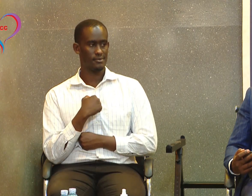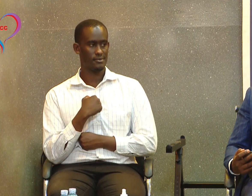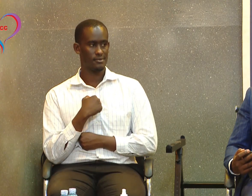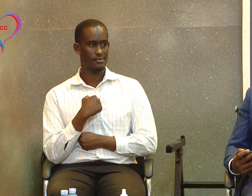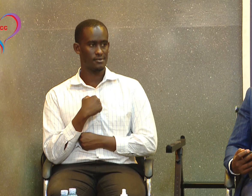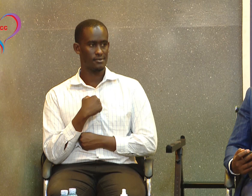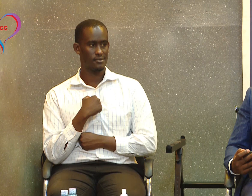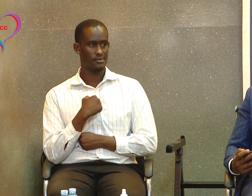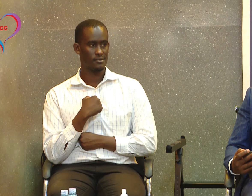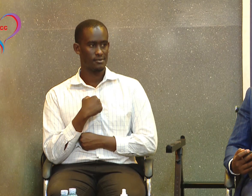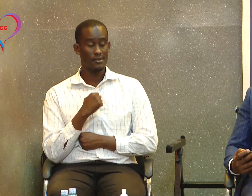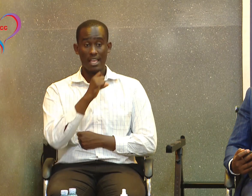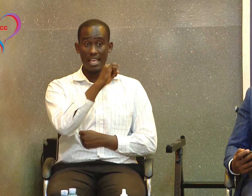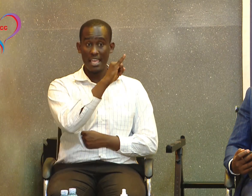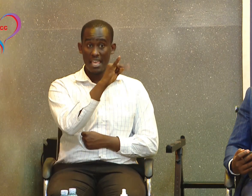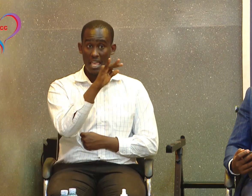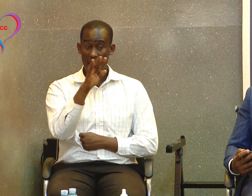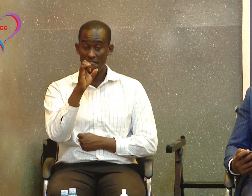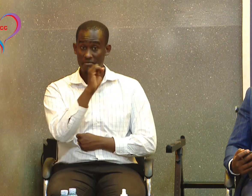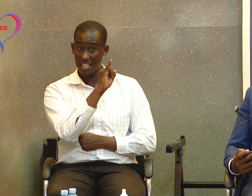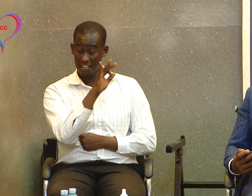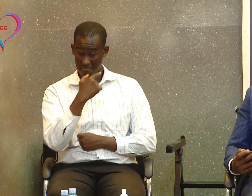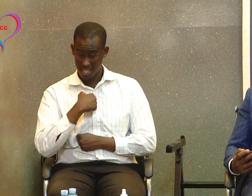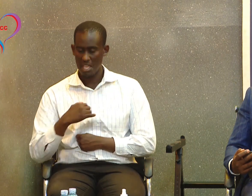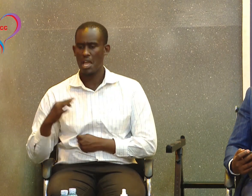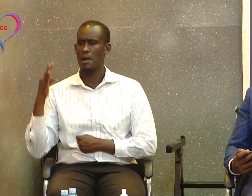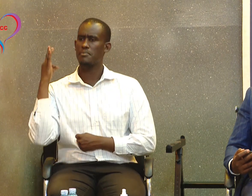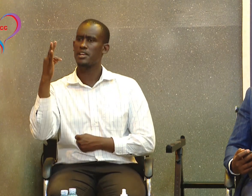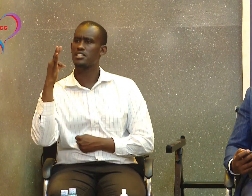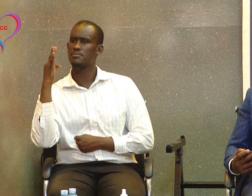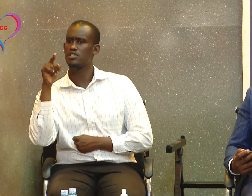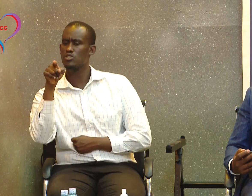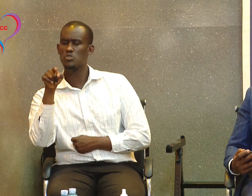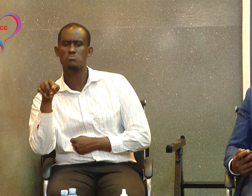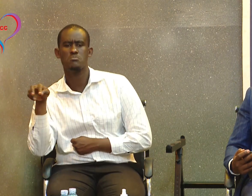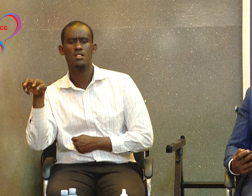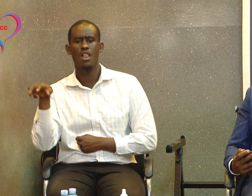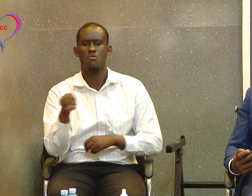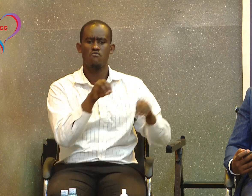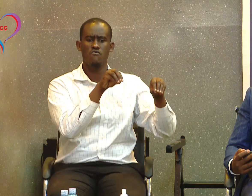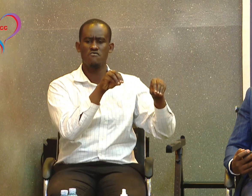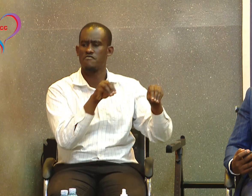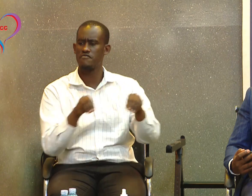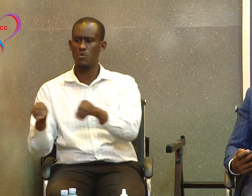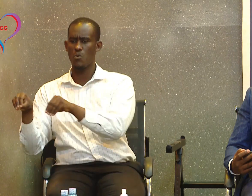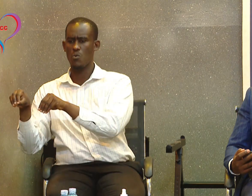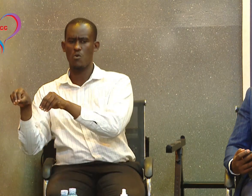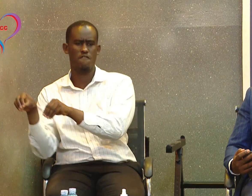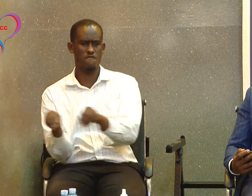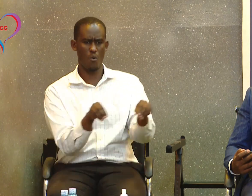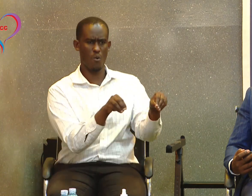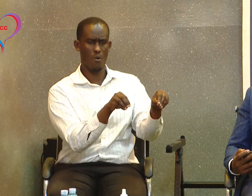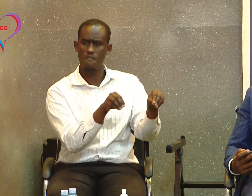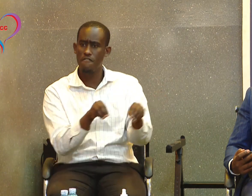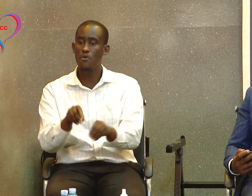mbulira mbulira ebintu byanga go deno de tosobola kuntegera. If when I'm preaching you cannot sit down to